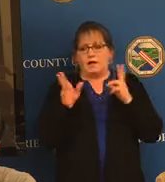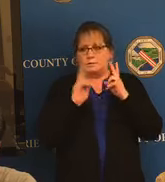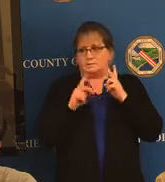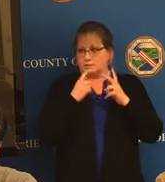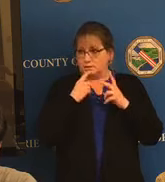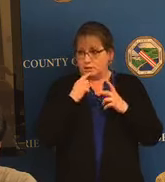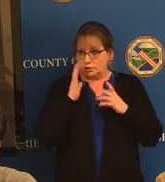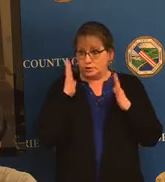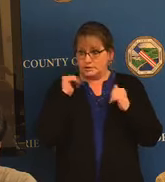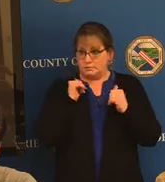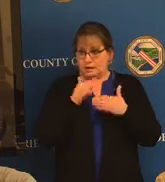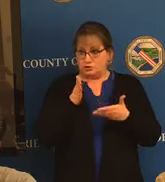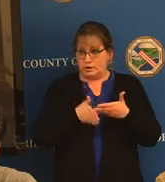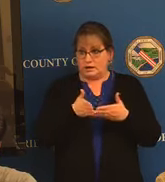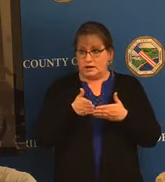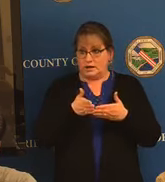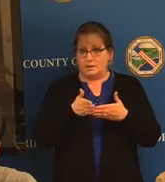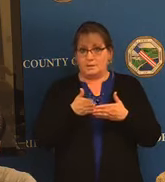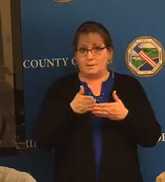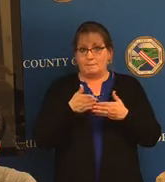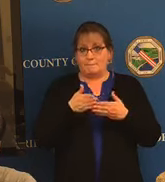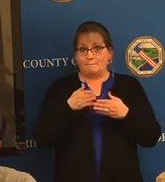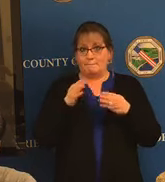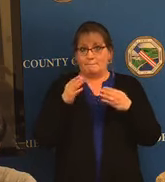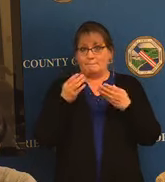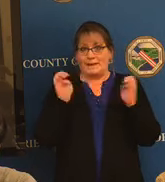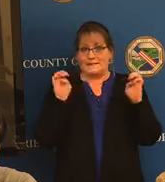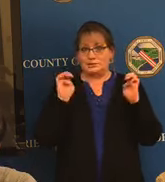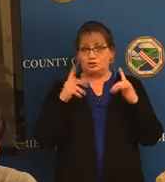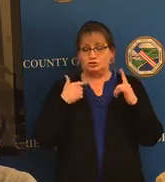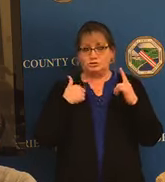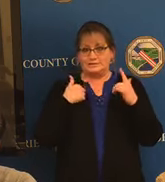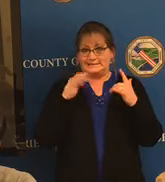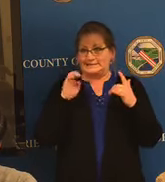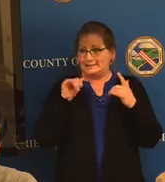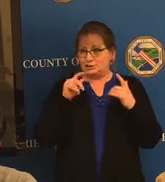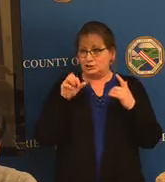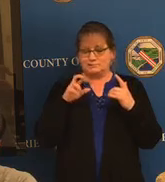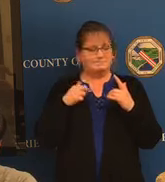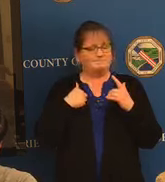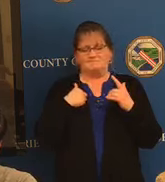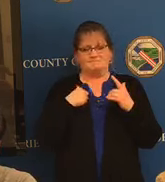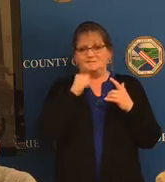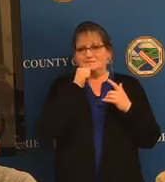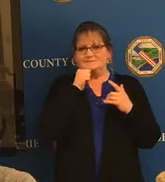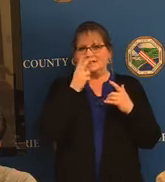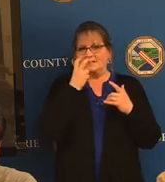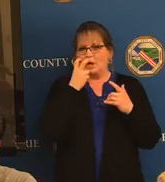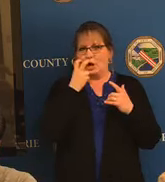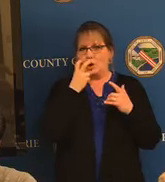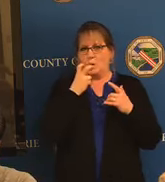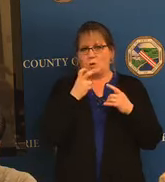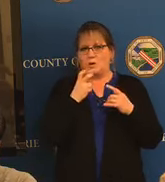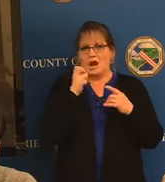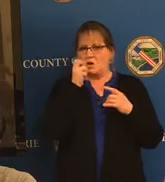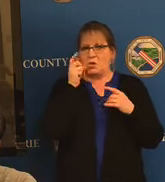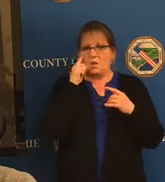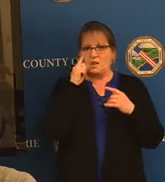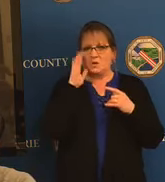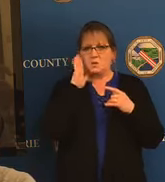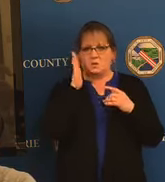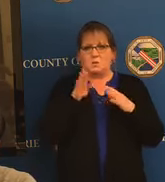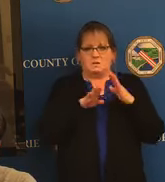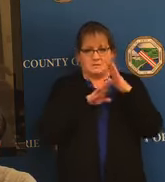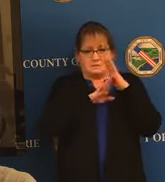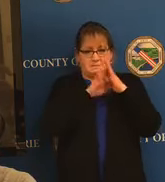expect this to end by Easter as the President was hoping, and I don't really think so. Our latest estimate is we're not going to reach our peak for at least 20 to